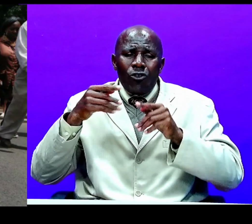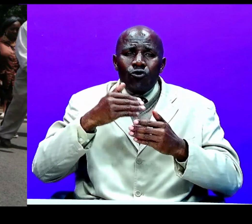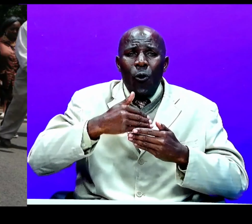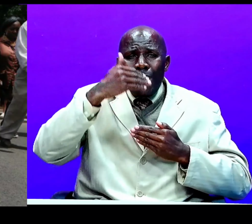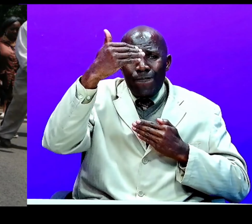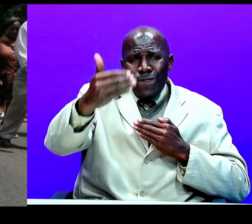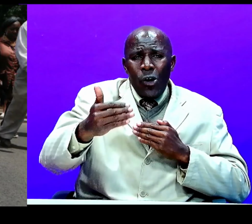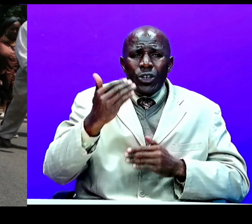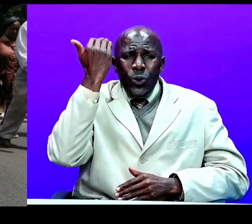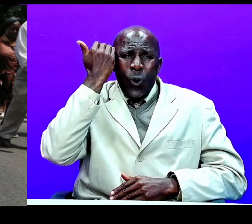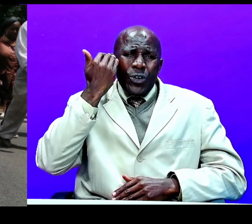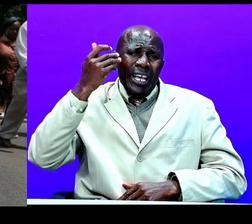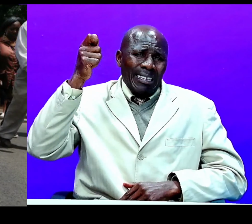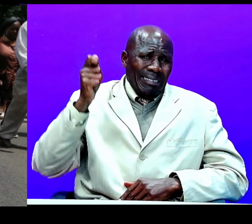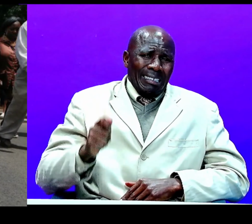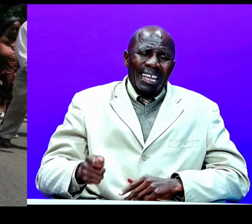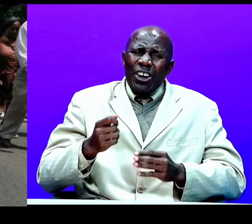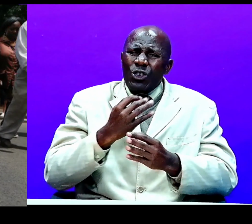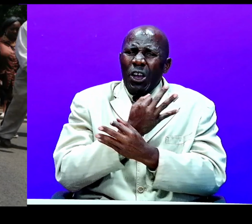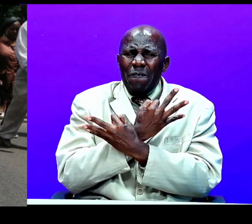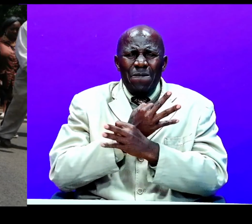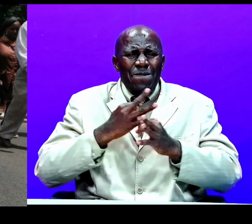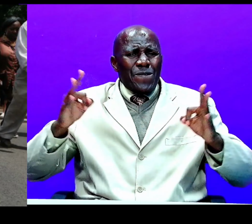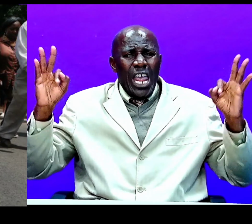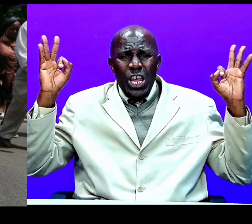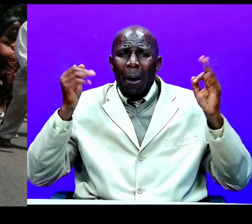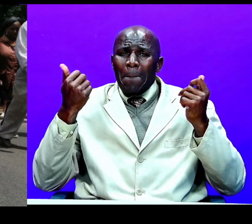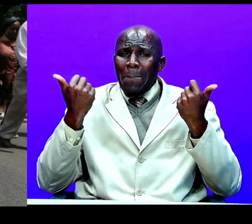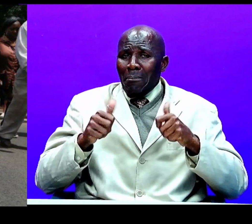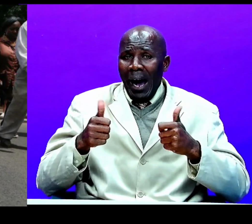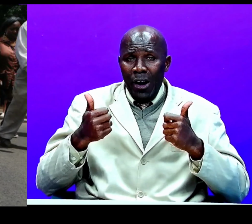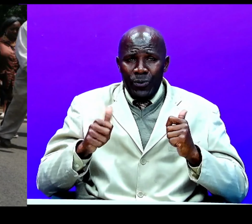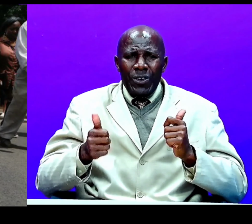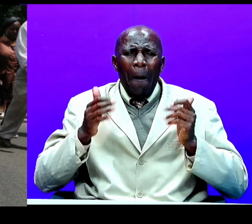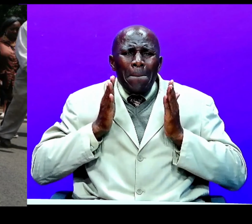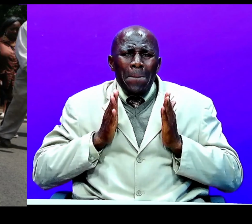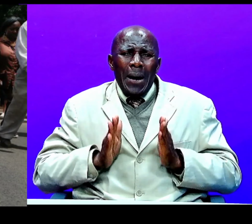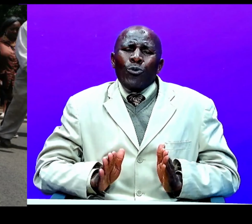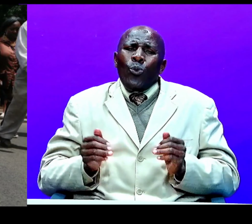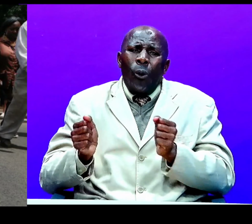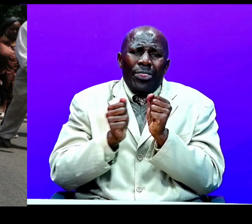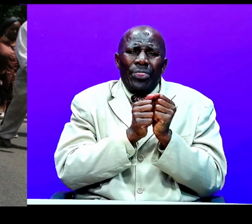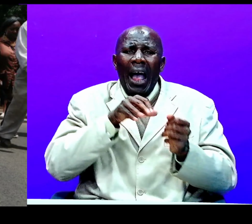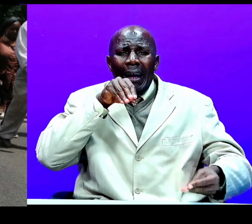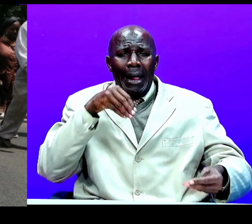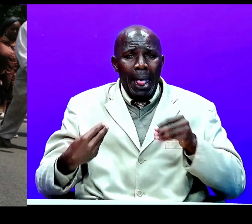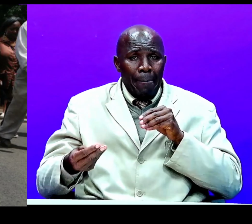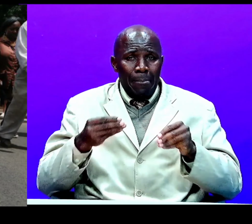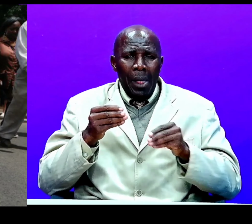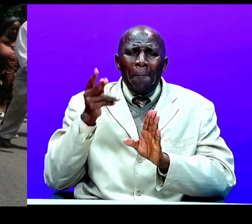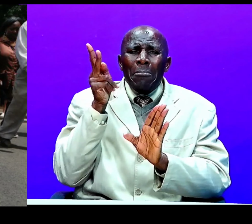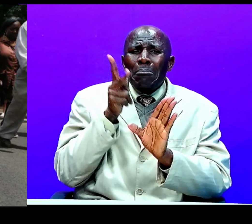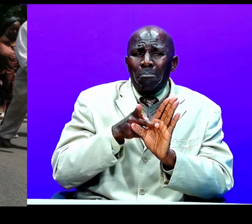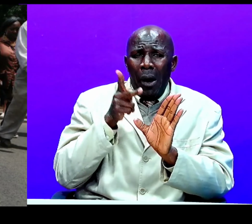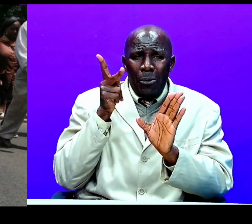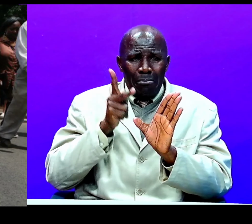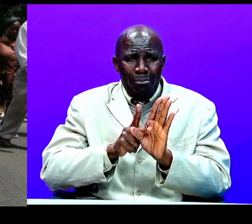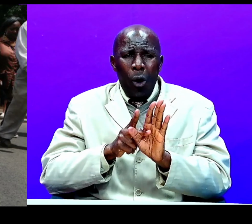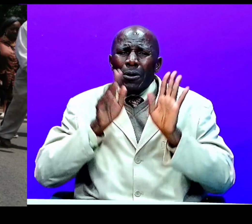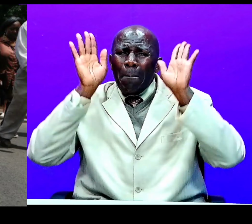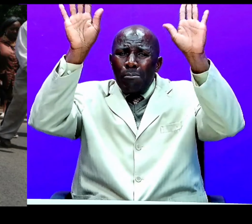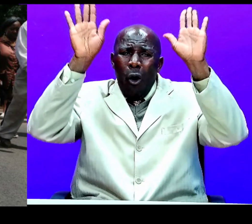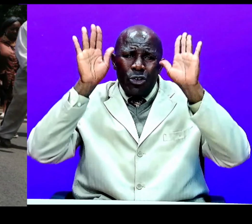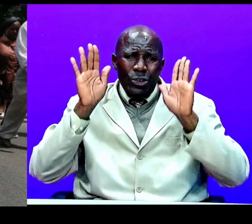Saba Saba Day in Kenya is a powerful reminder of our nation's journey toward justice and freedom. Yet, for persons